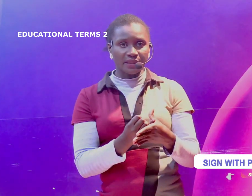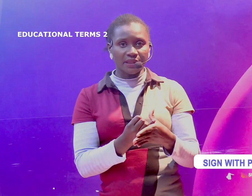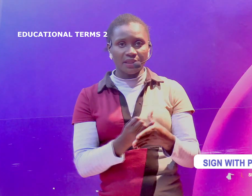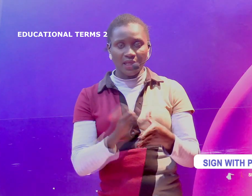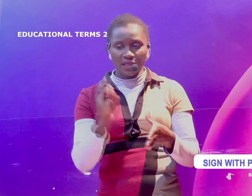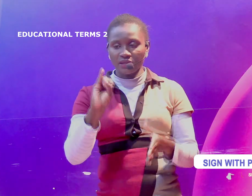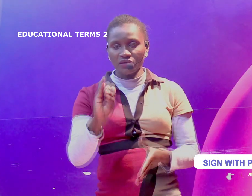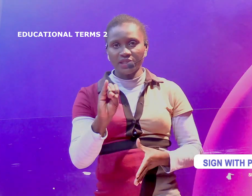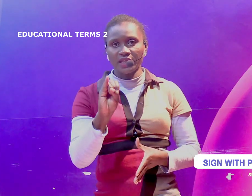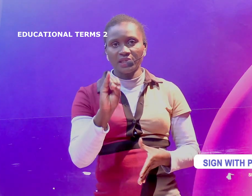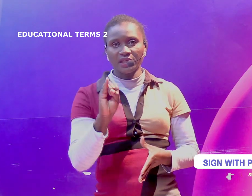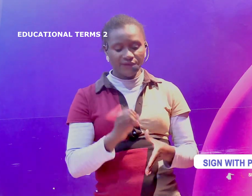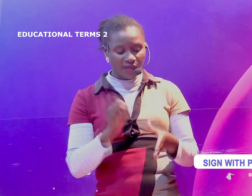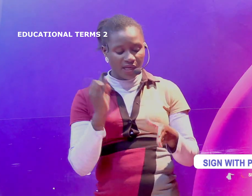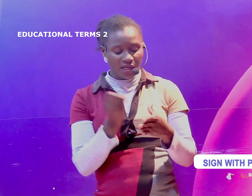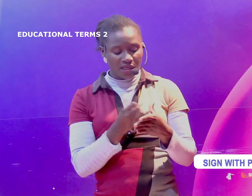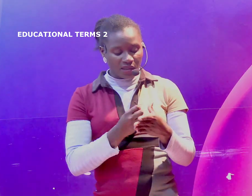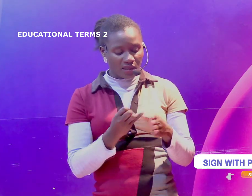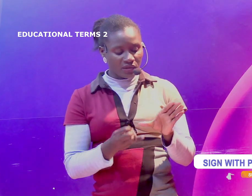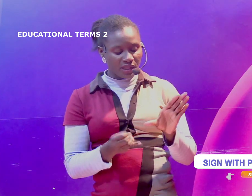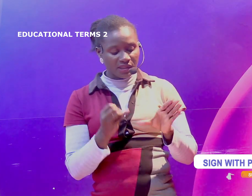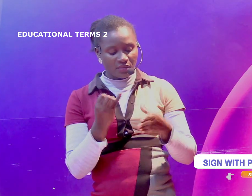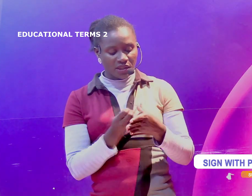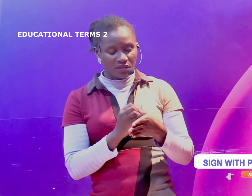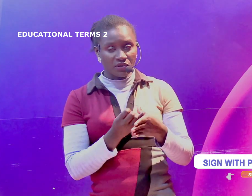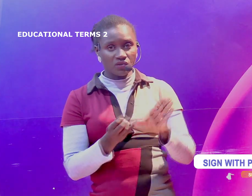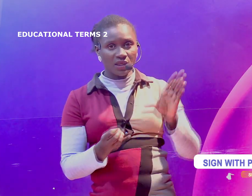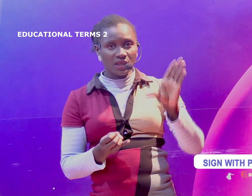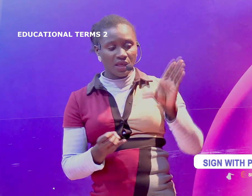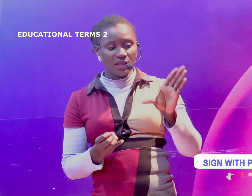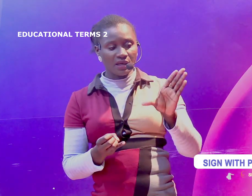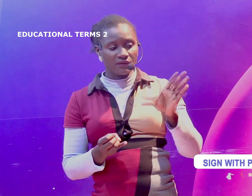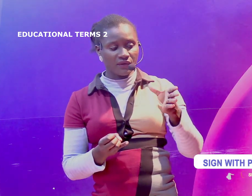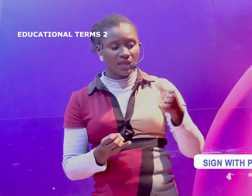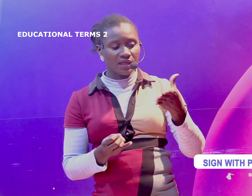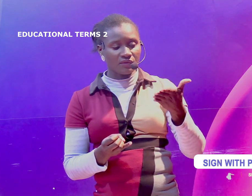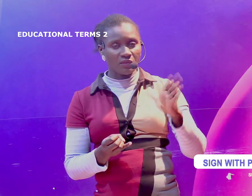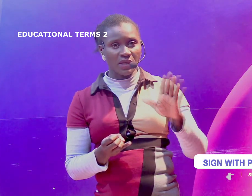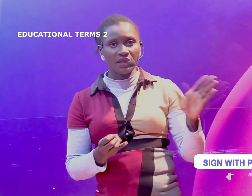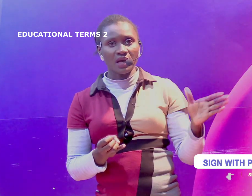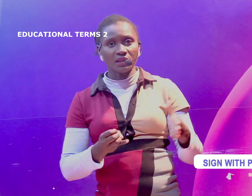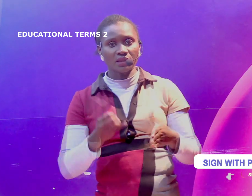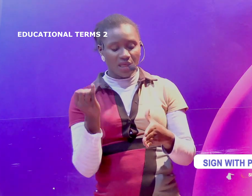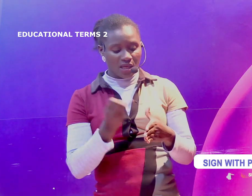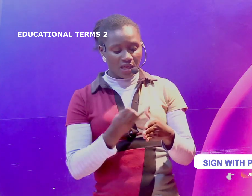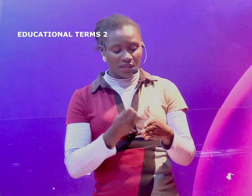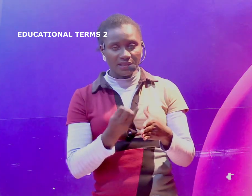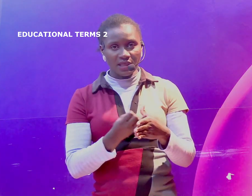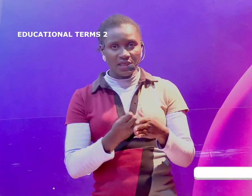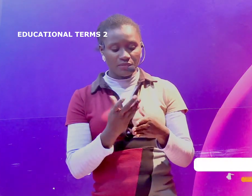like this, using an index finger. Then you just tap it in between the other fingers from the other hand, inside here, between